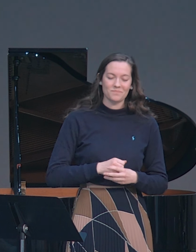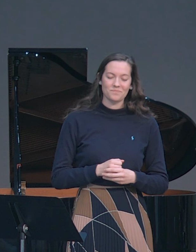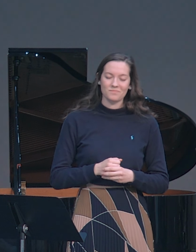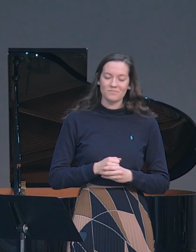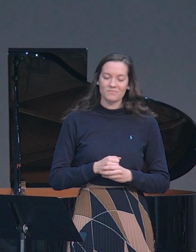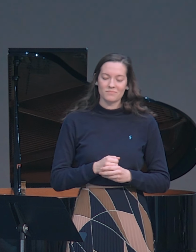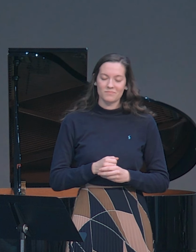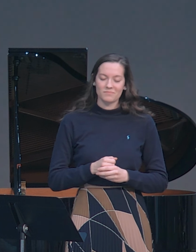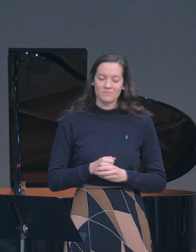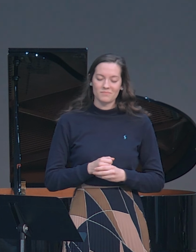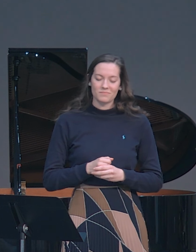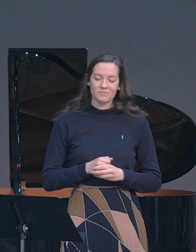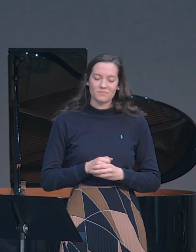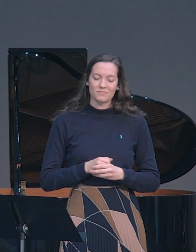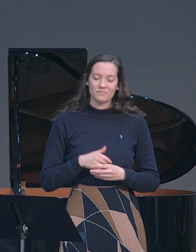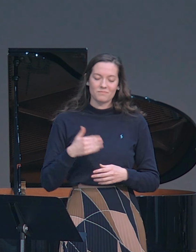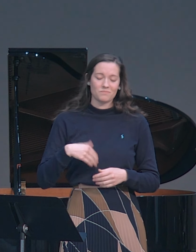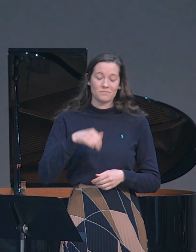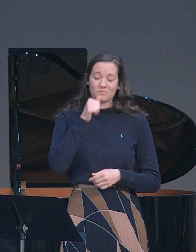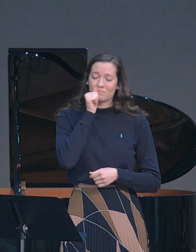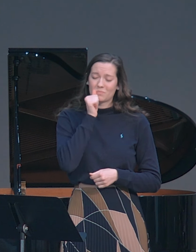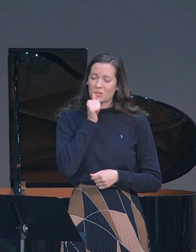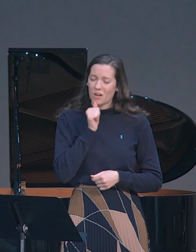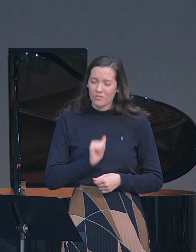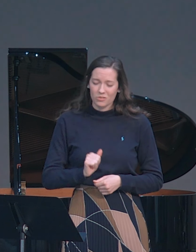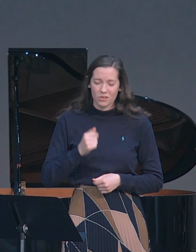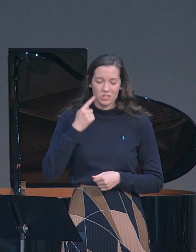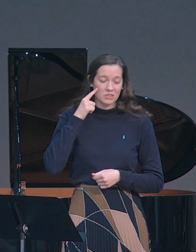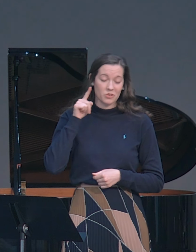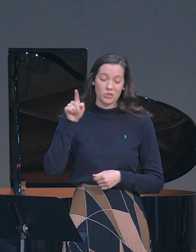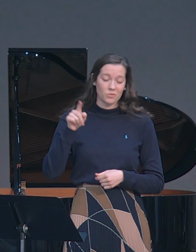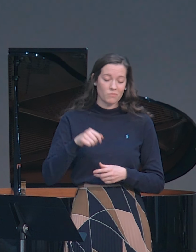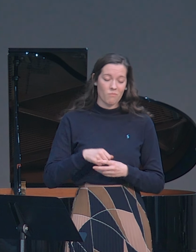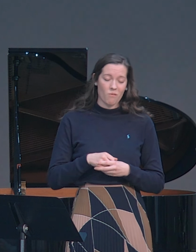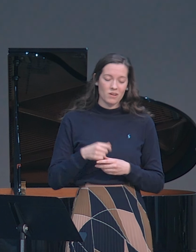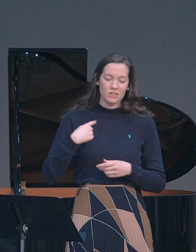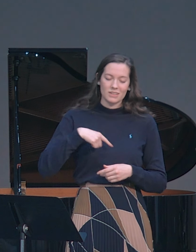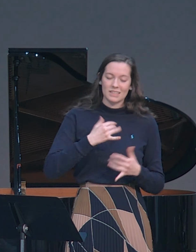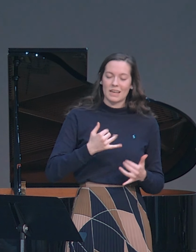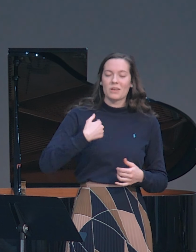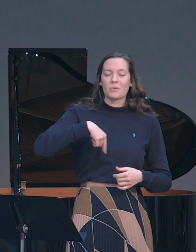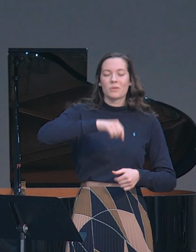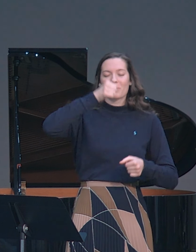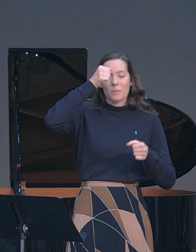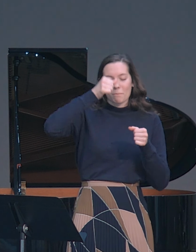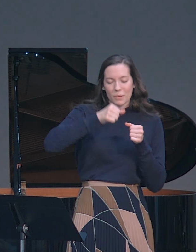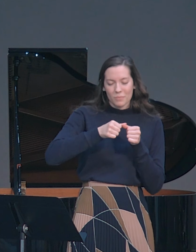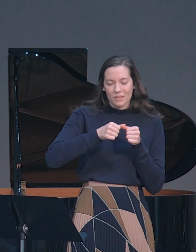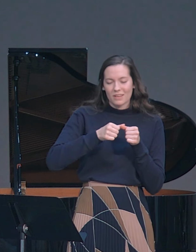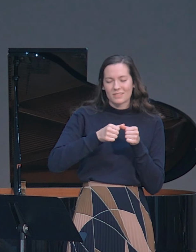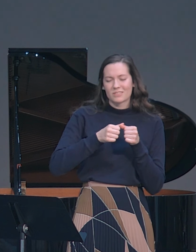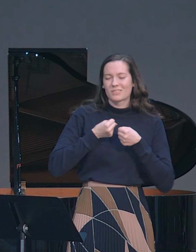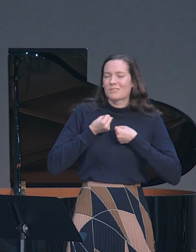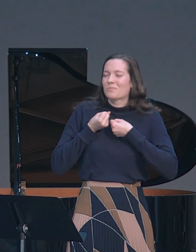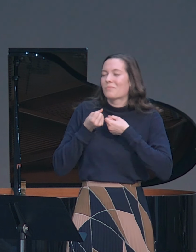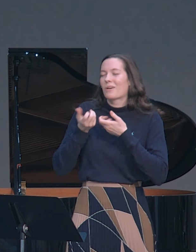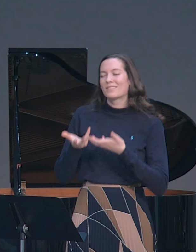so costly for you. Pray, Lord, that we remember that with hearts of gratitude this